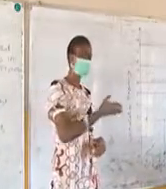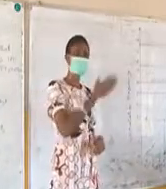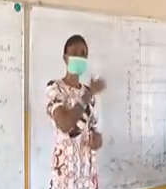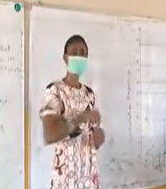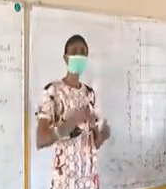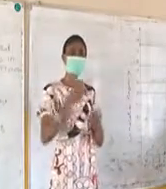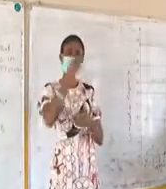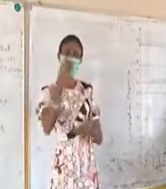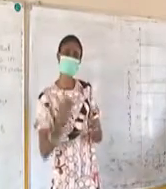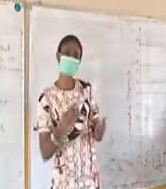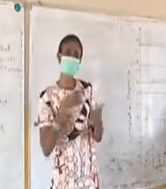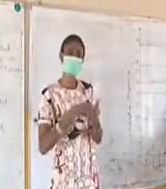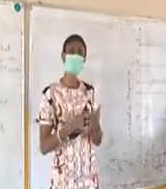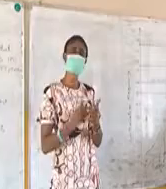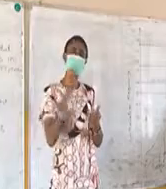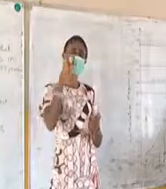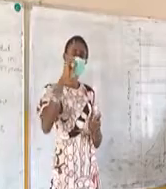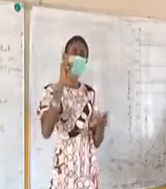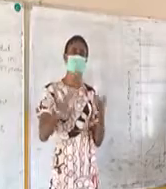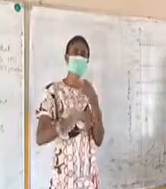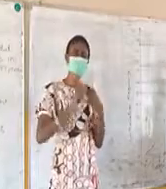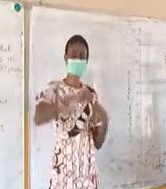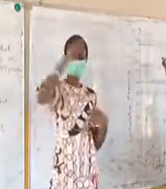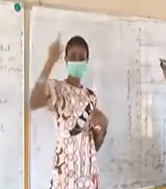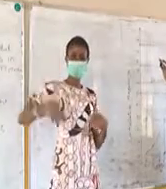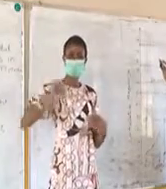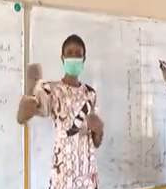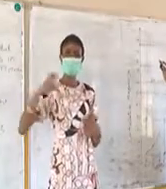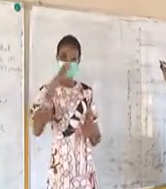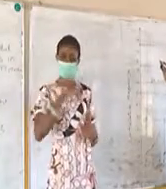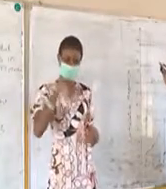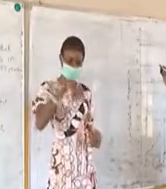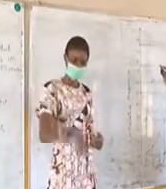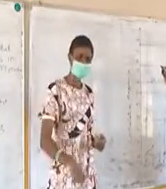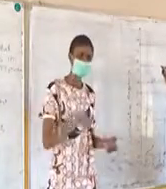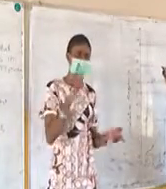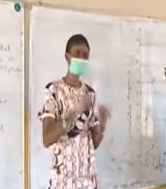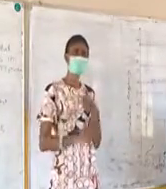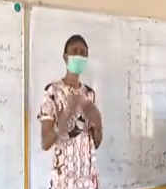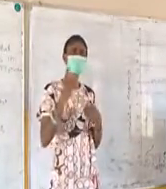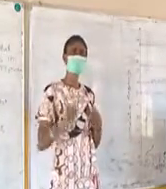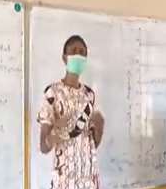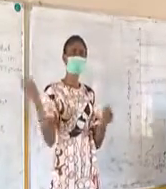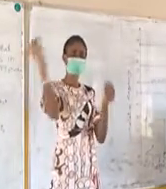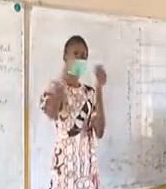trace it up to the curve, then down to your cumulative frequency